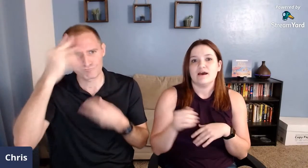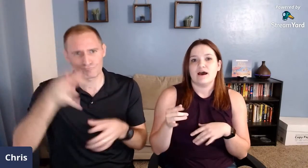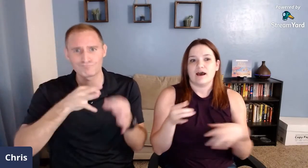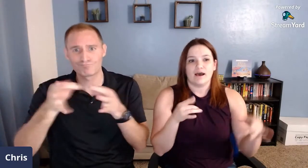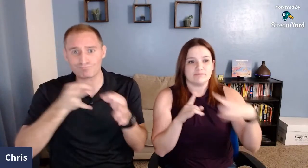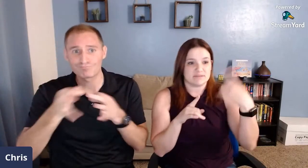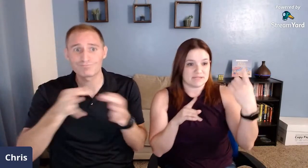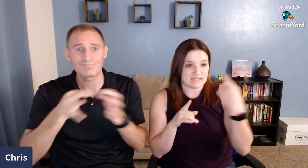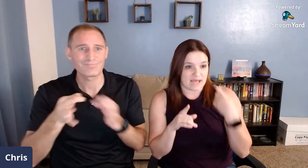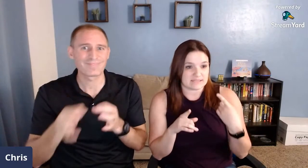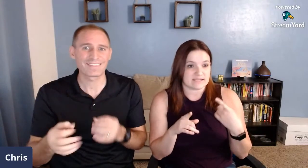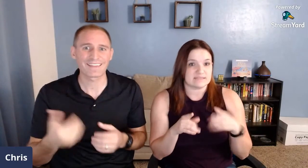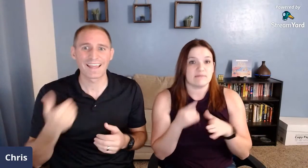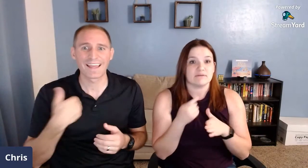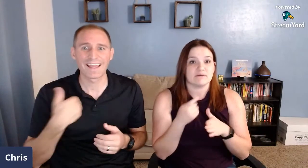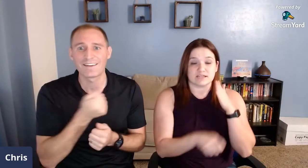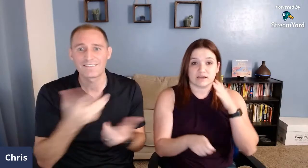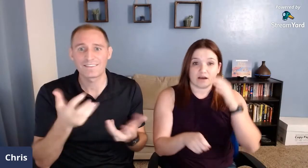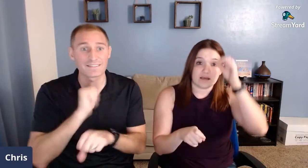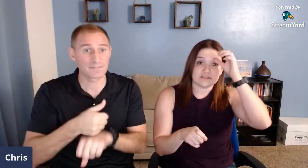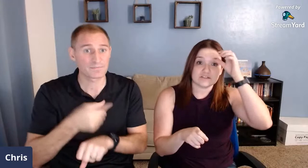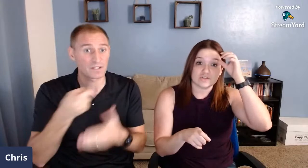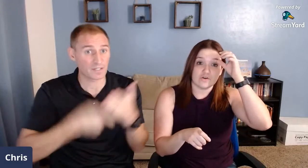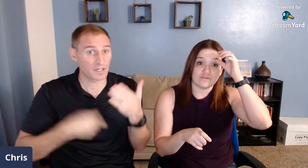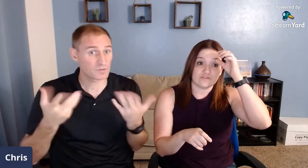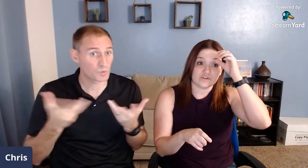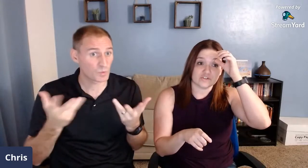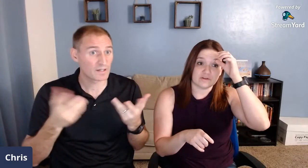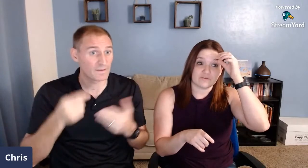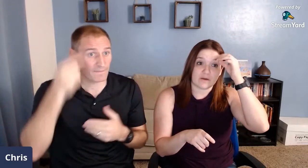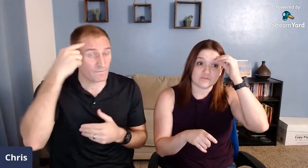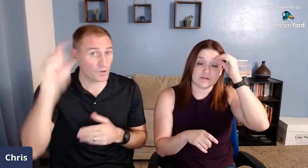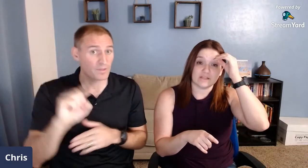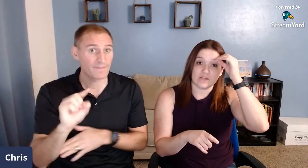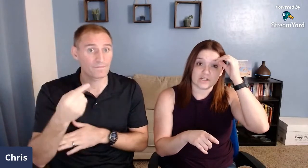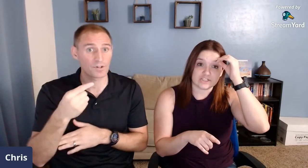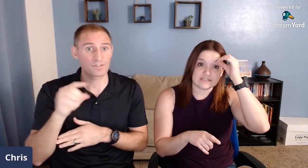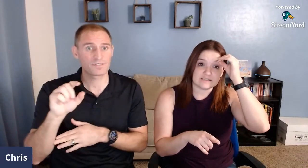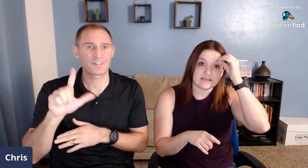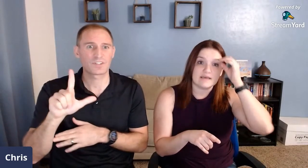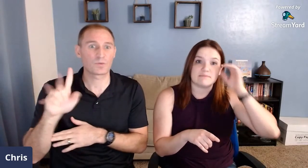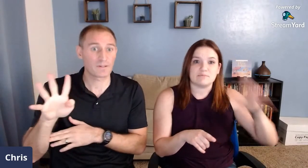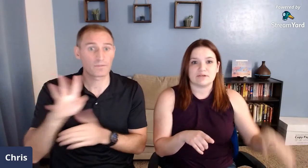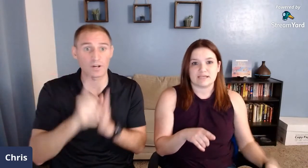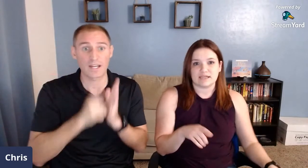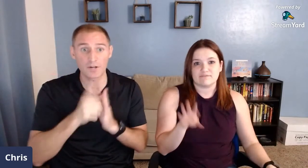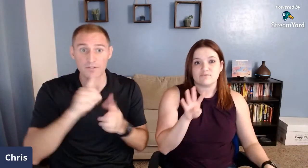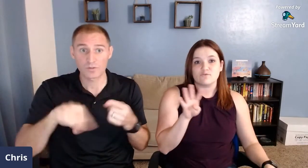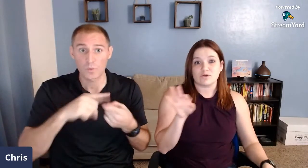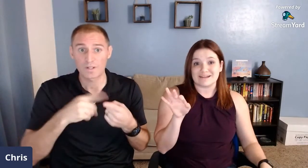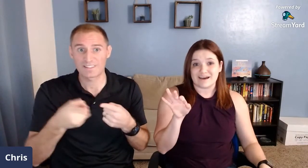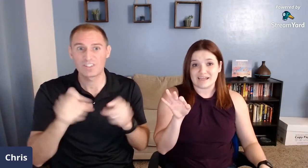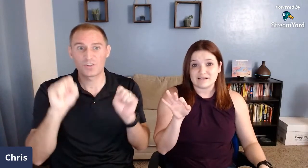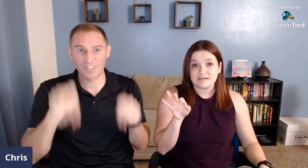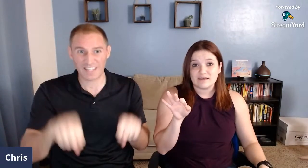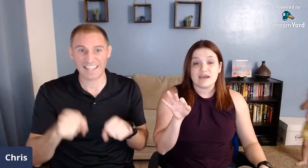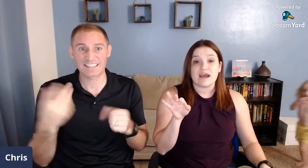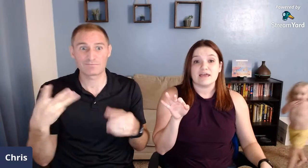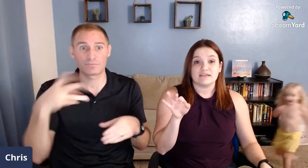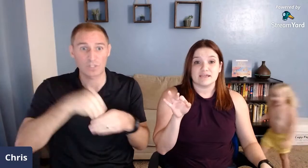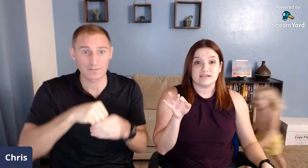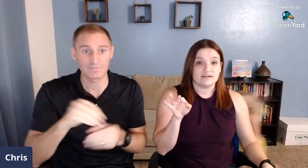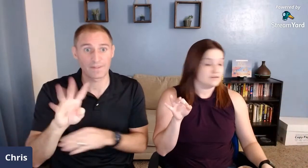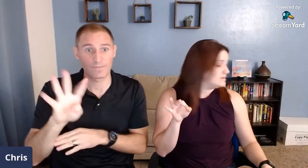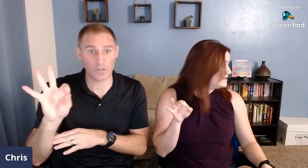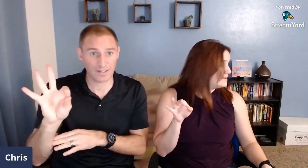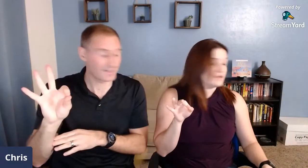ready. Somebody did ask us how much is it going to cost. So for the first 4 hours when it launches, people can get in for $49,